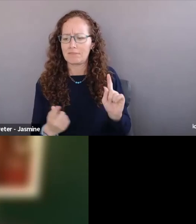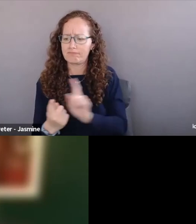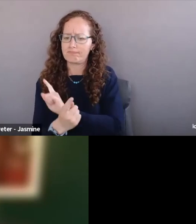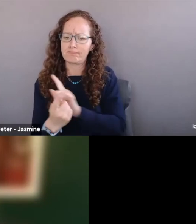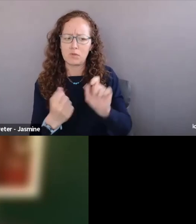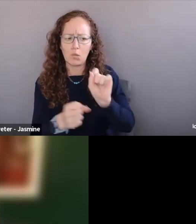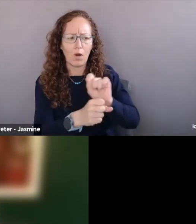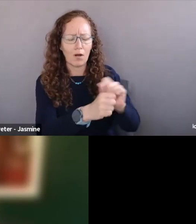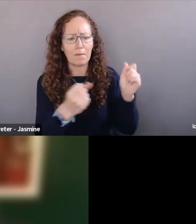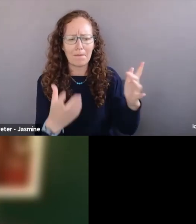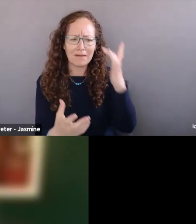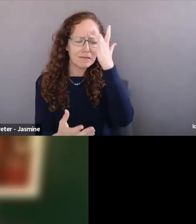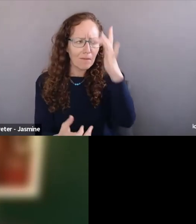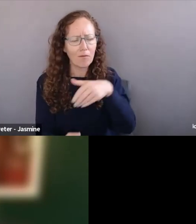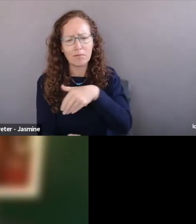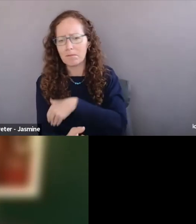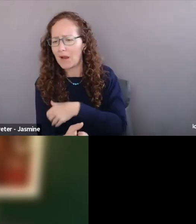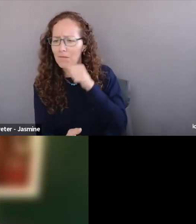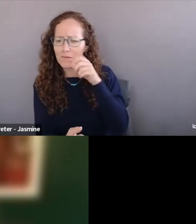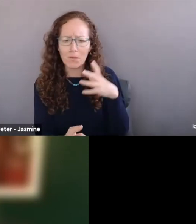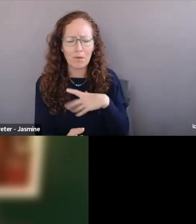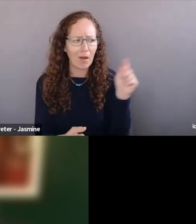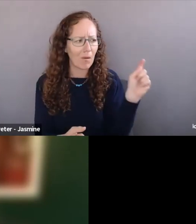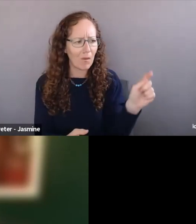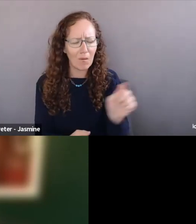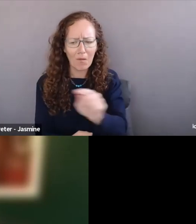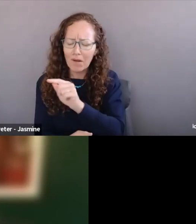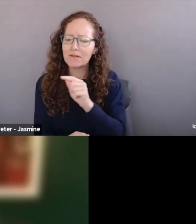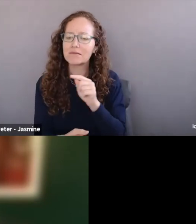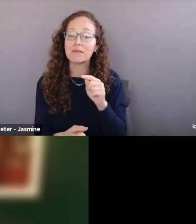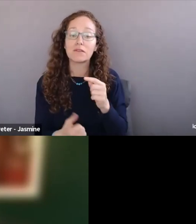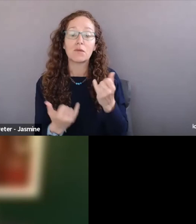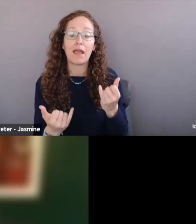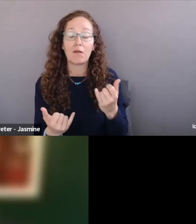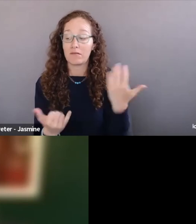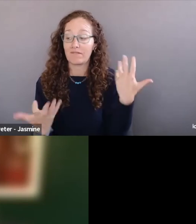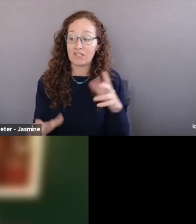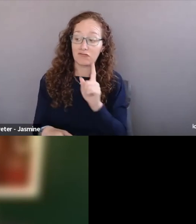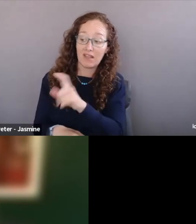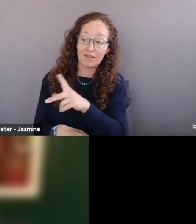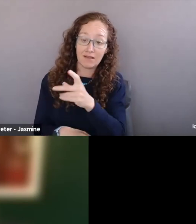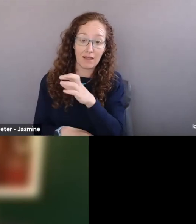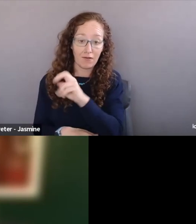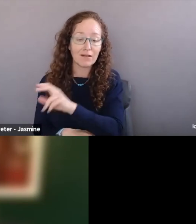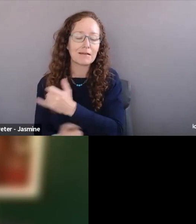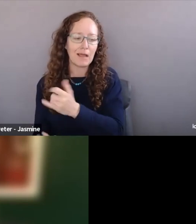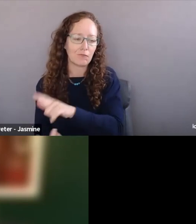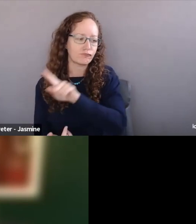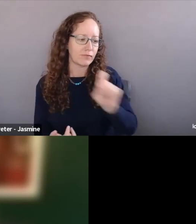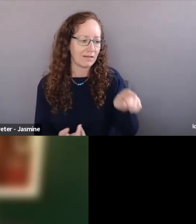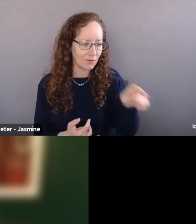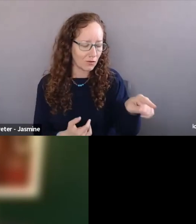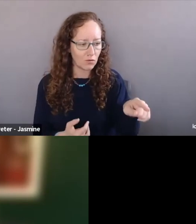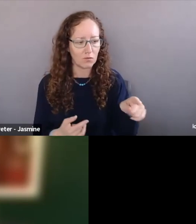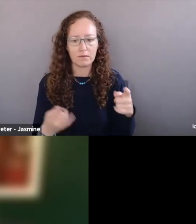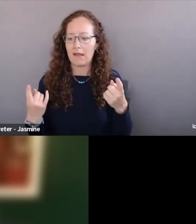want to ask you a question I asked Karen, which is, we had these converging pandemics of COVID-19 and the protests that rang